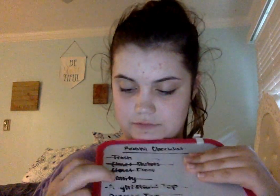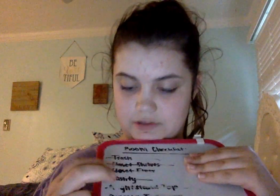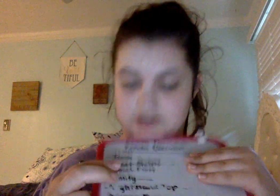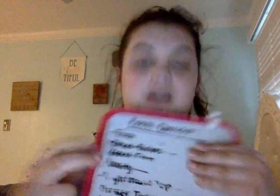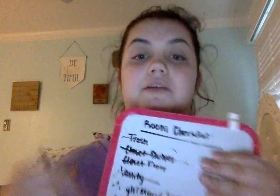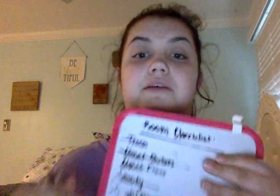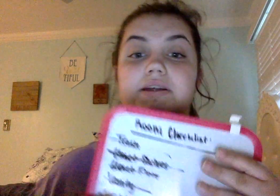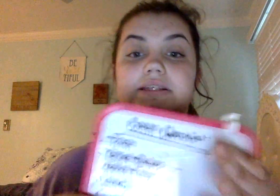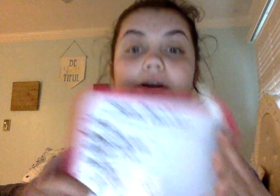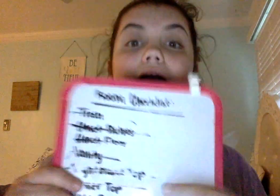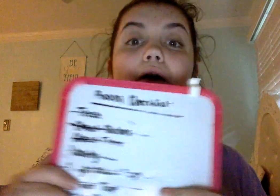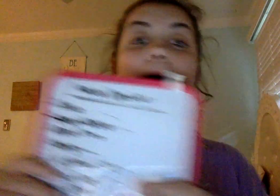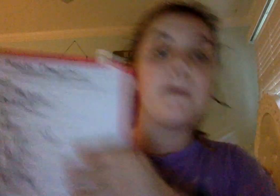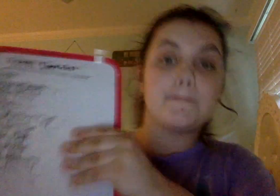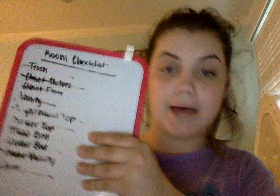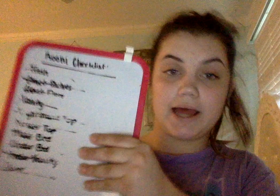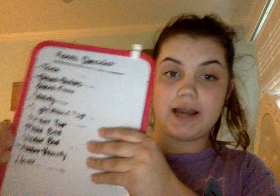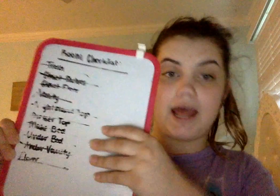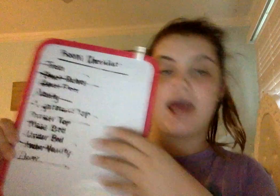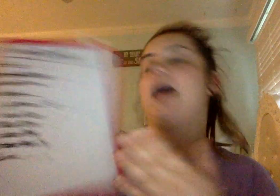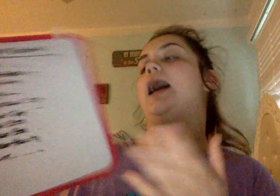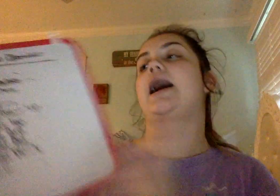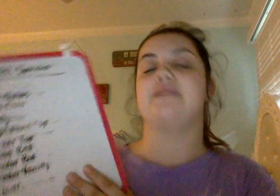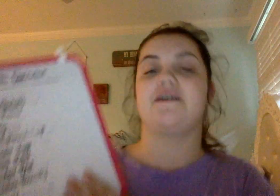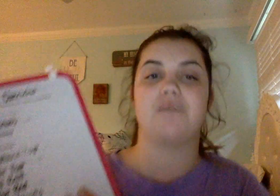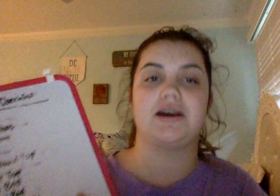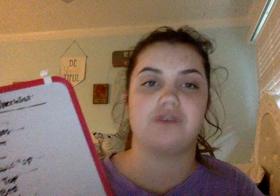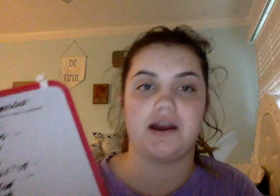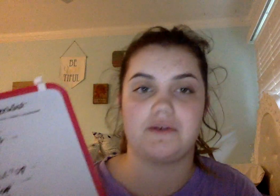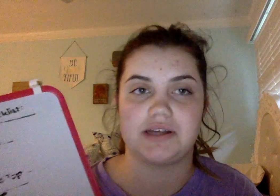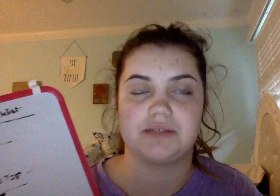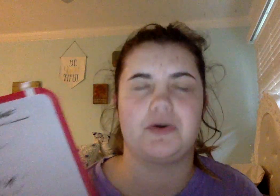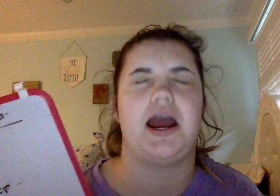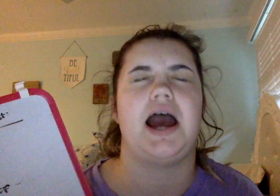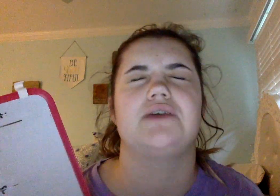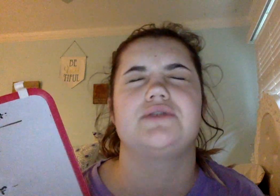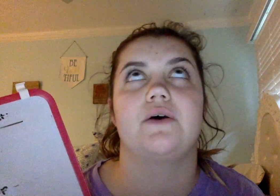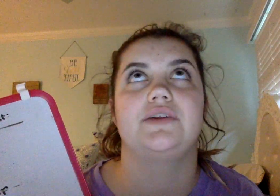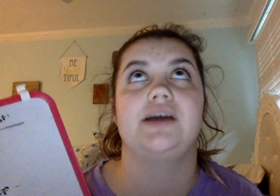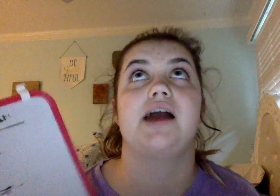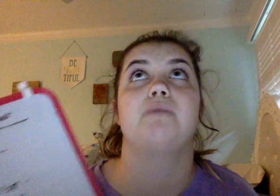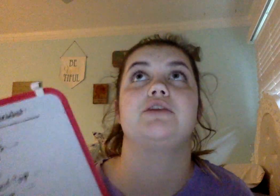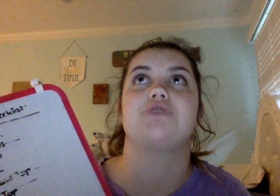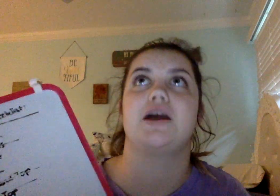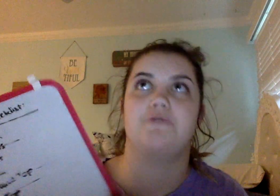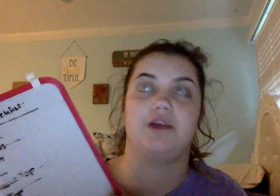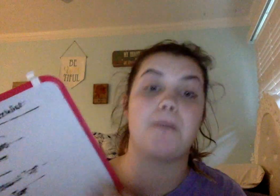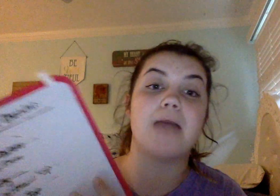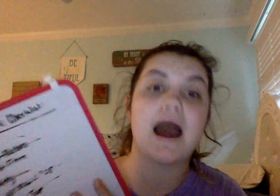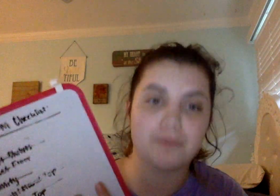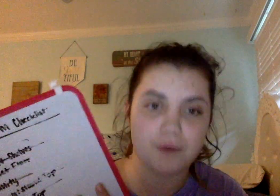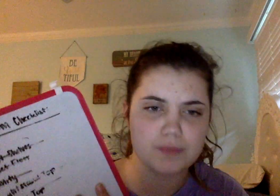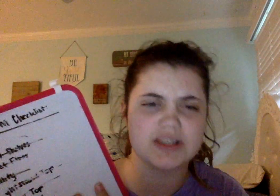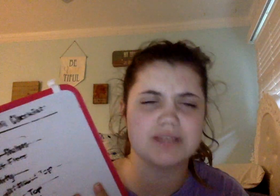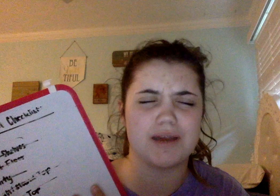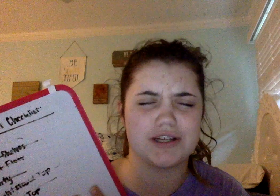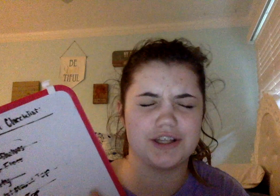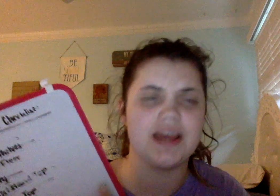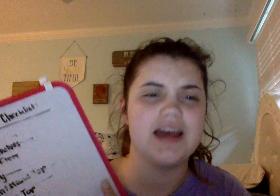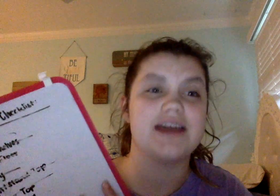it's not really erasing right now, but I love my dry erase board. I use it all the time when you're trying to figure out math problems, especially. It's